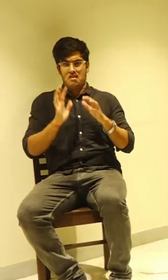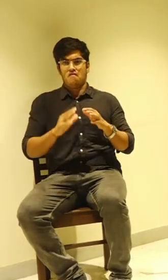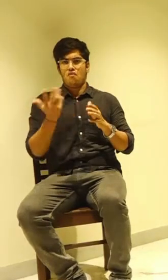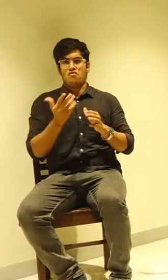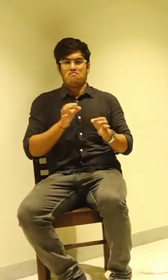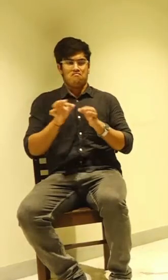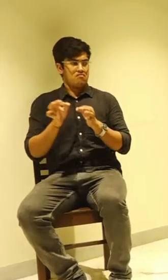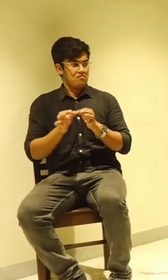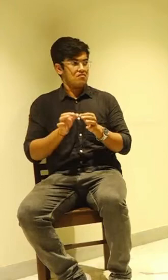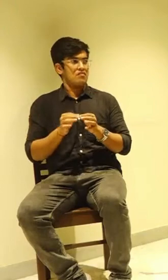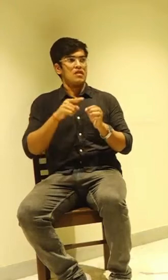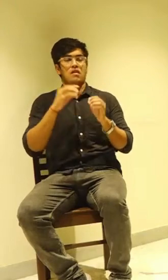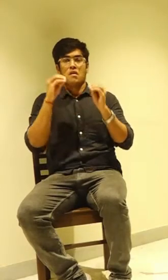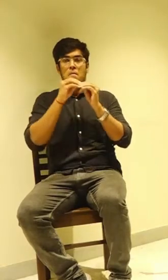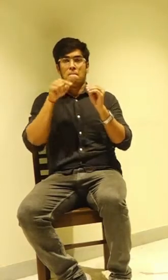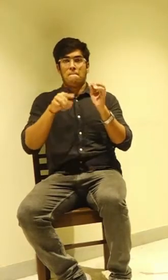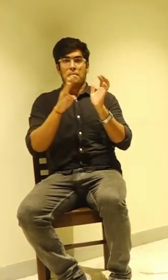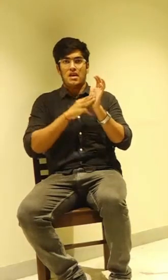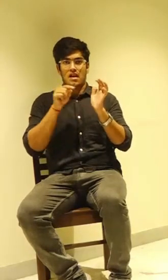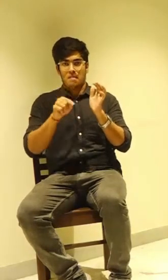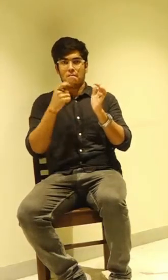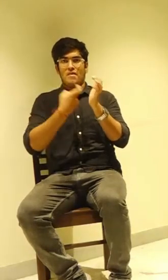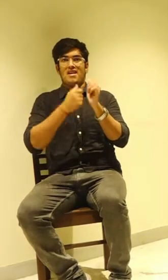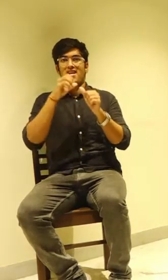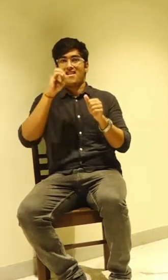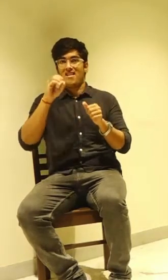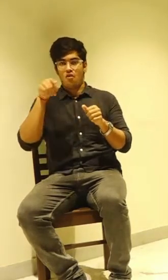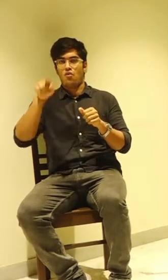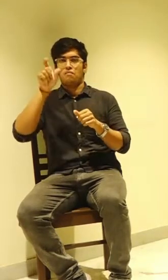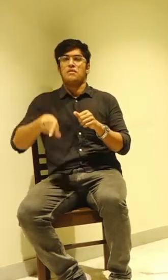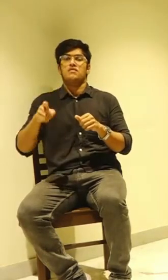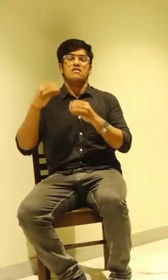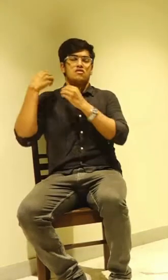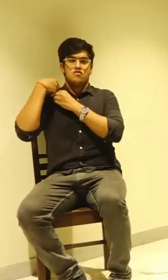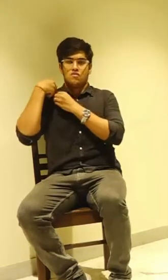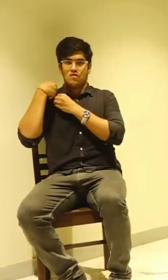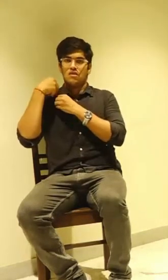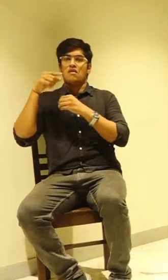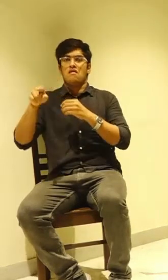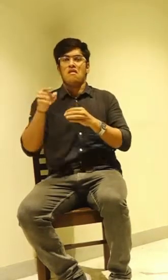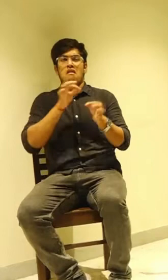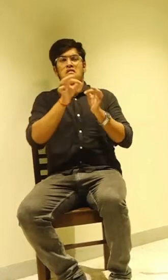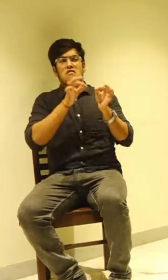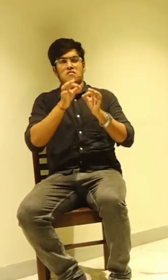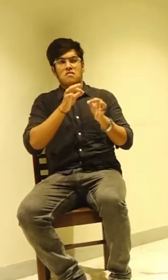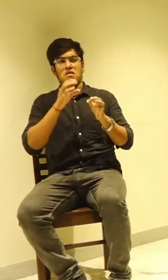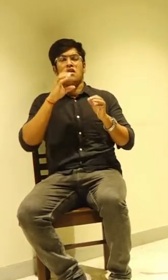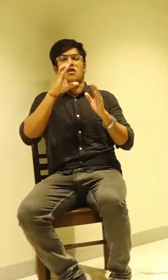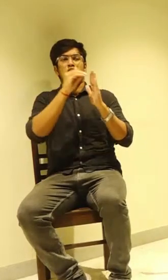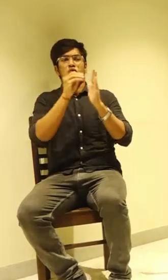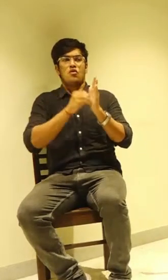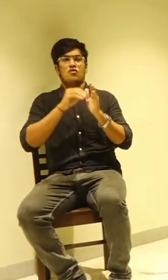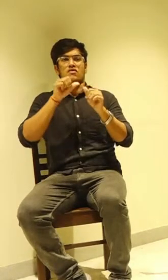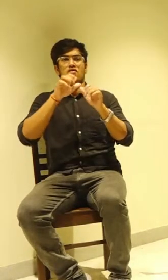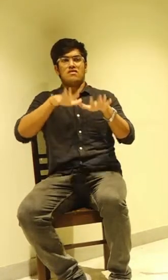is that B.N. Rao is the man responsible for convincing the Constituent Assembly that due process must be done away